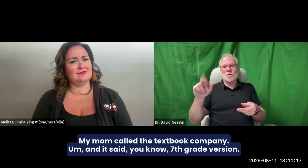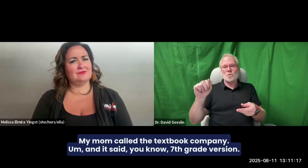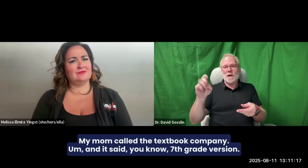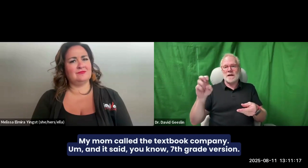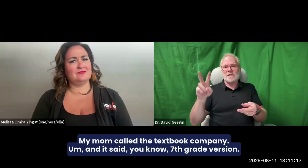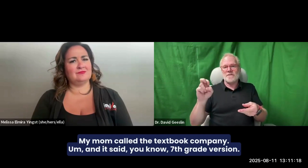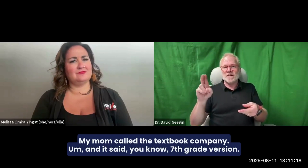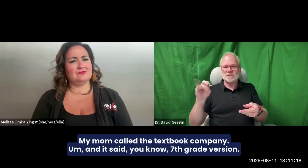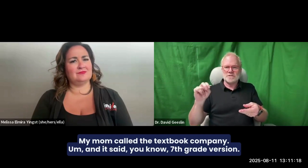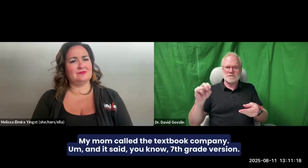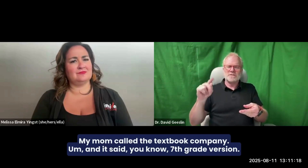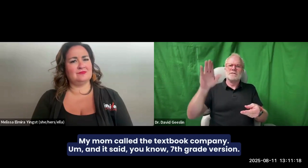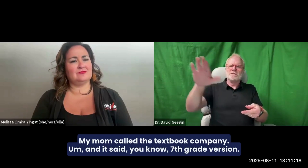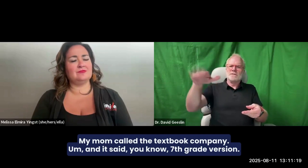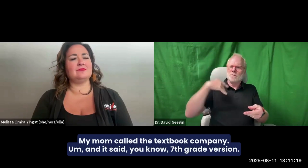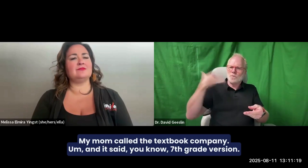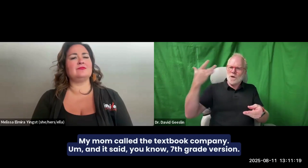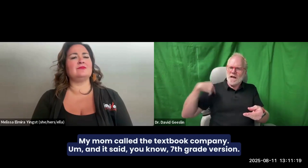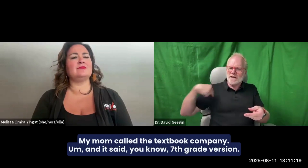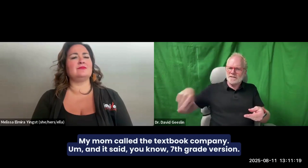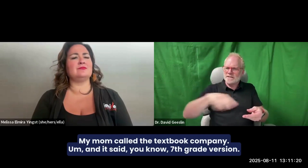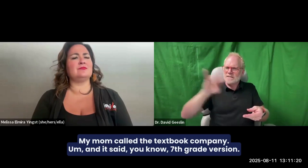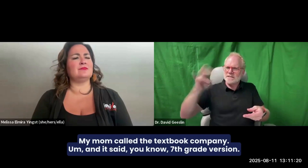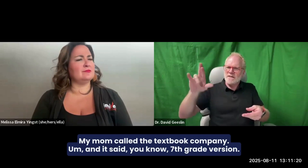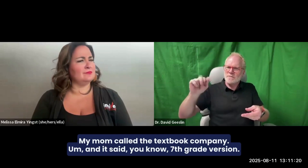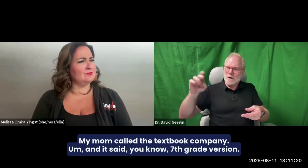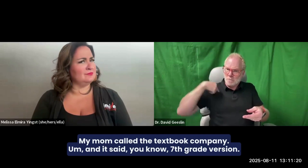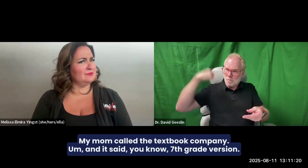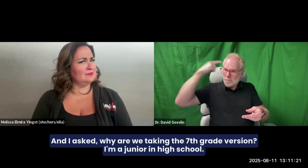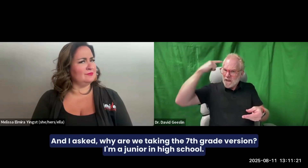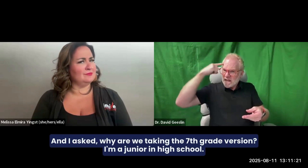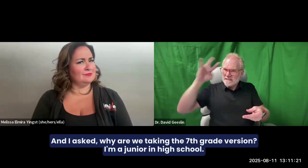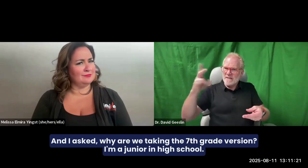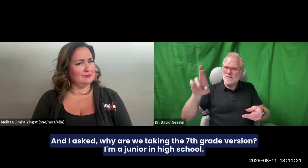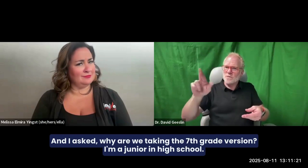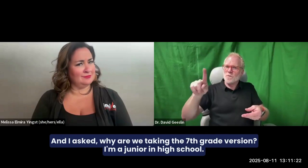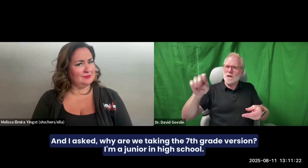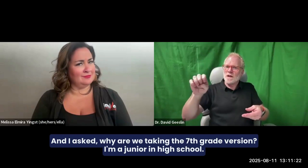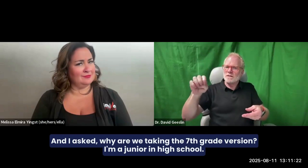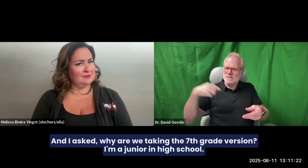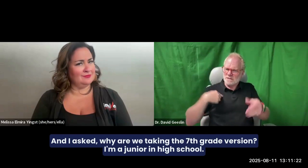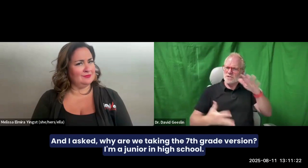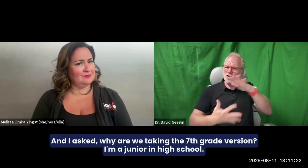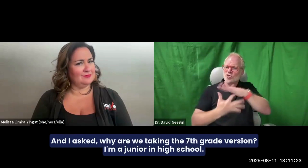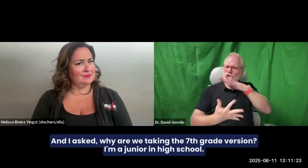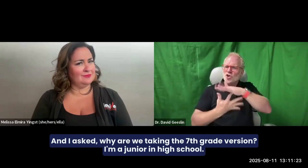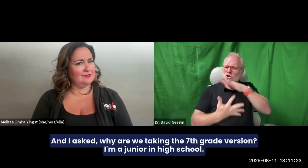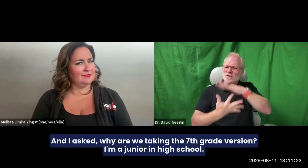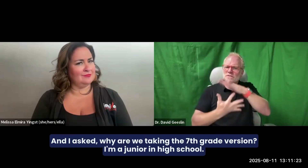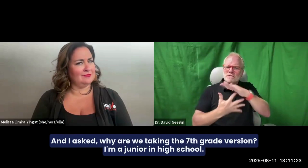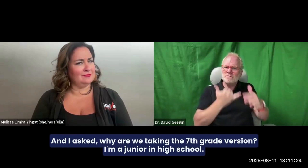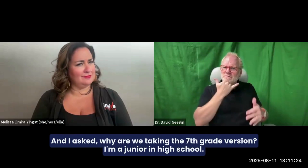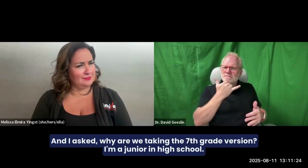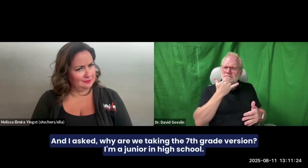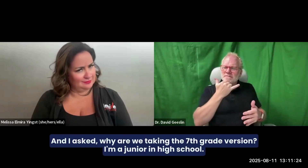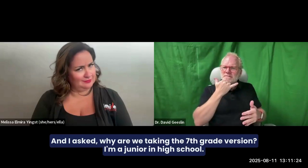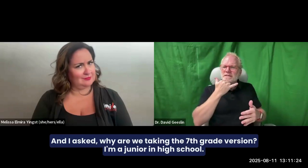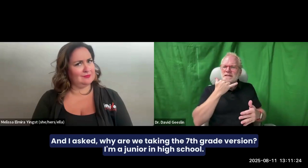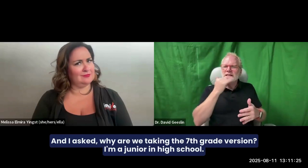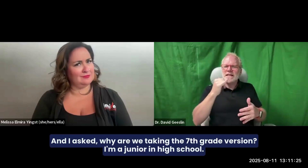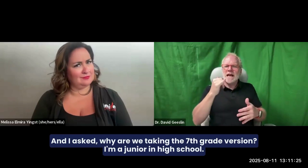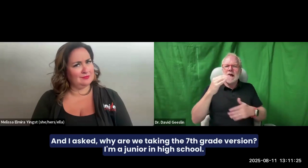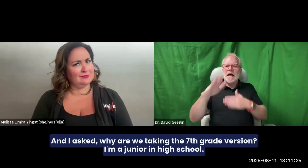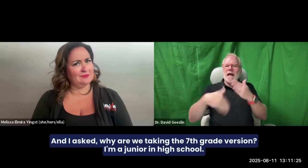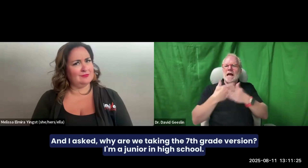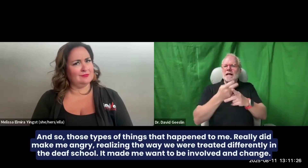textbook company, um, and it said, seventh grade version. And I asked, why are we taking the seventh grade